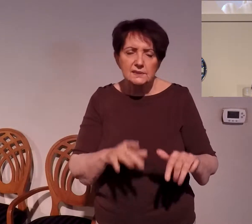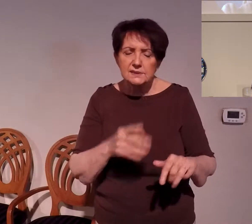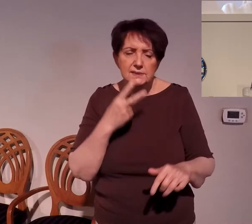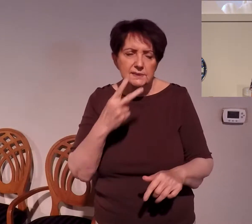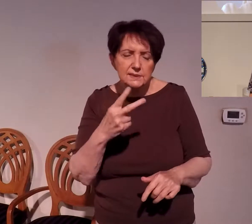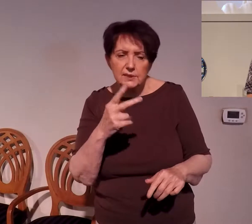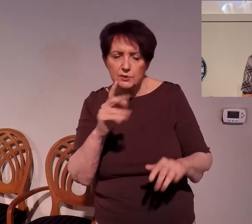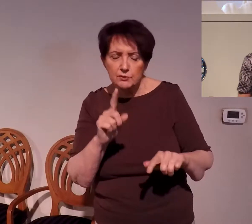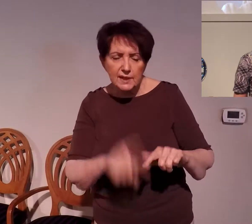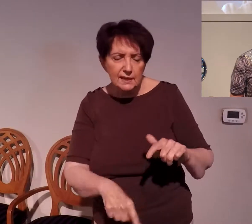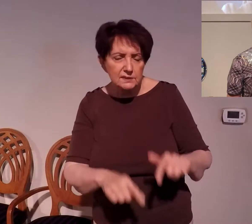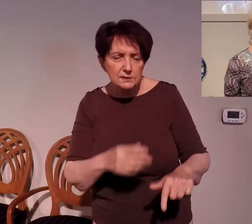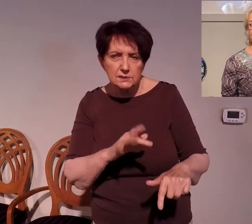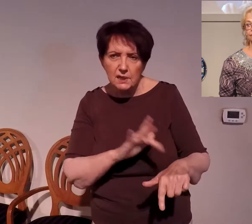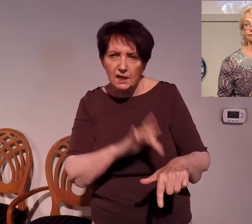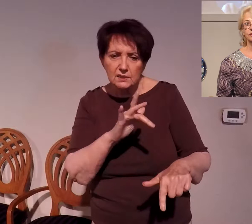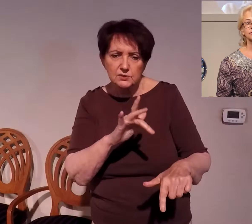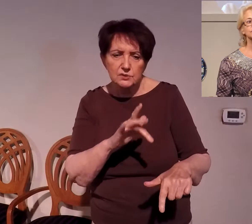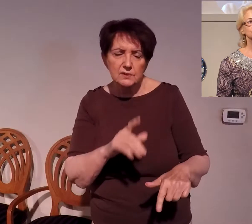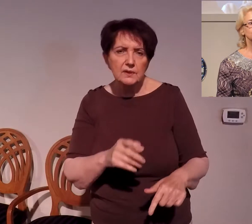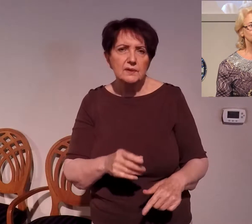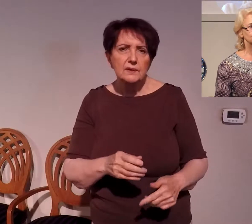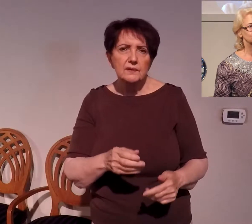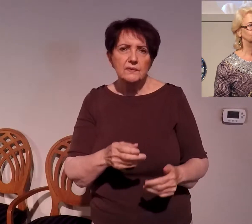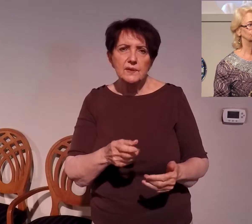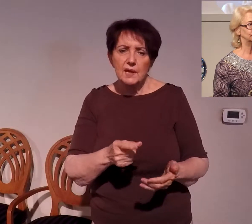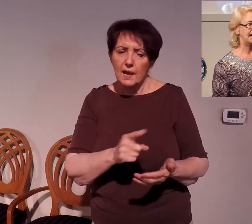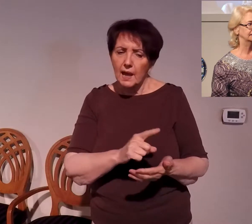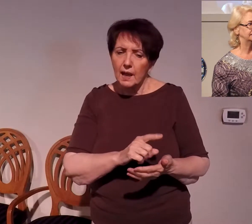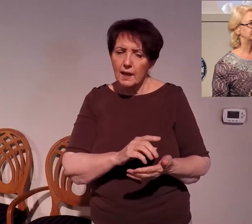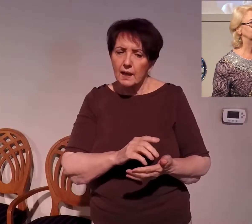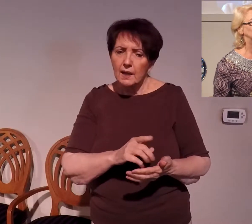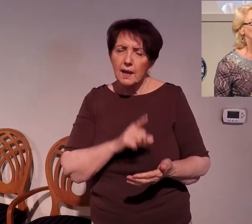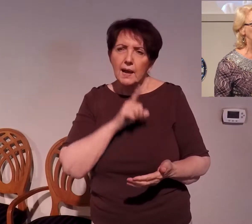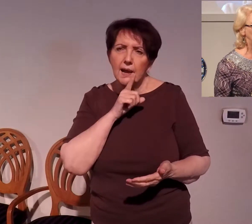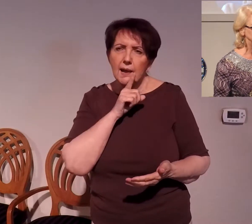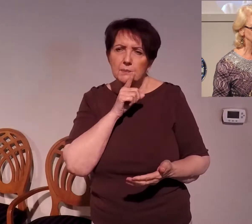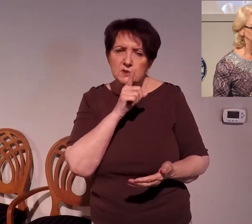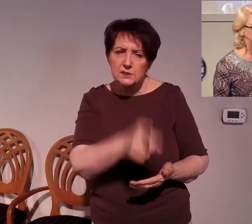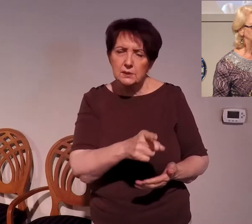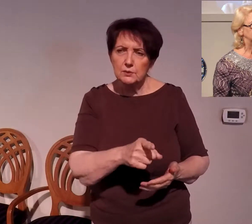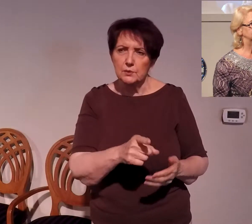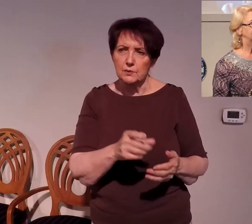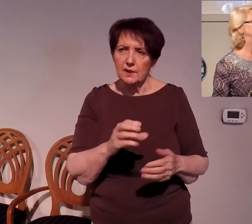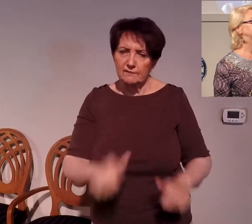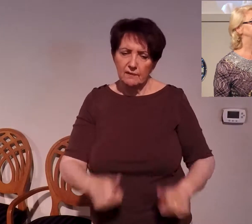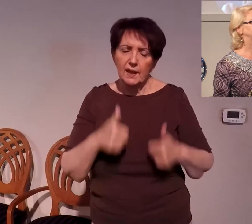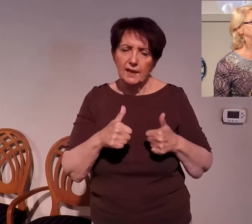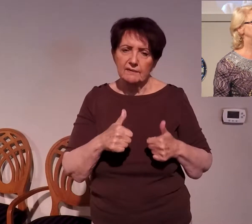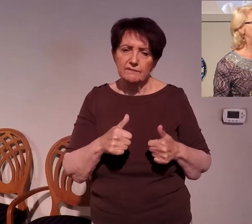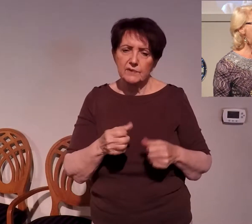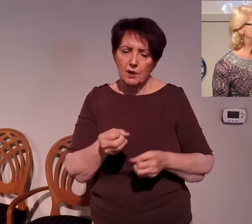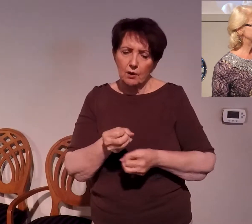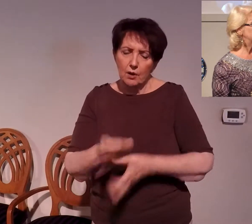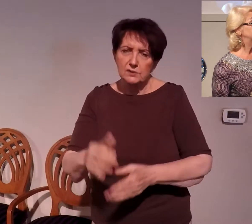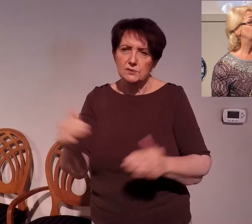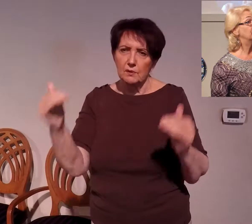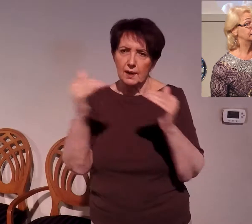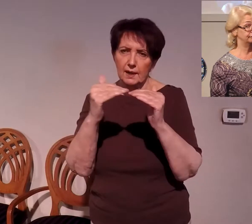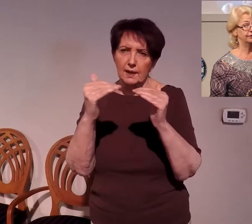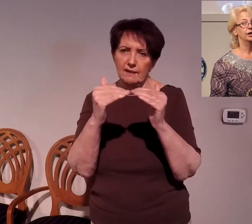with the absolutes of life, the spiritual reality, the causal level, the